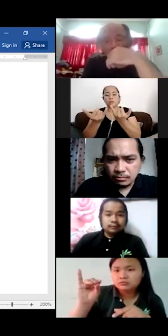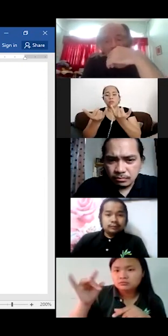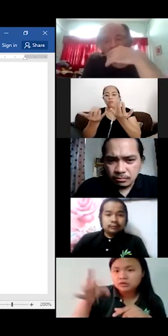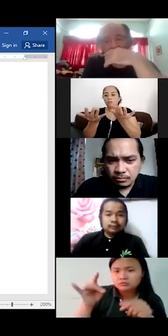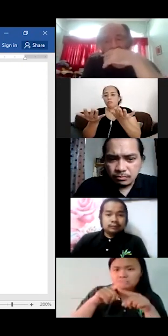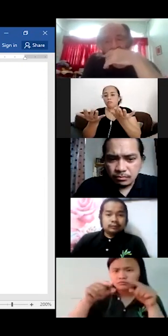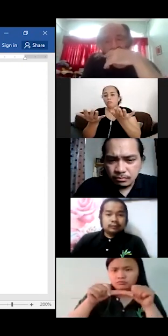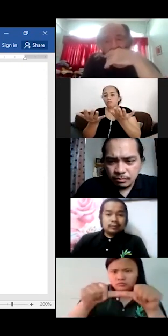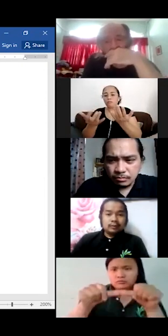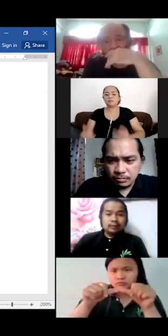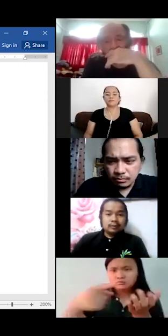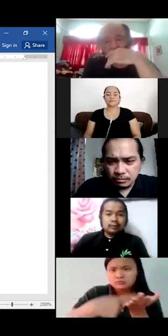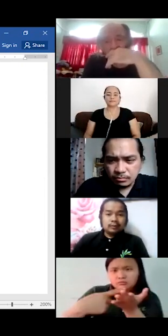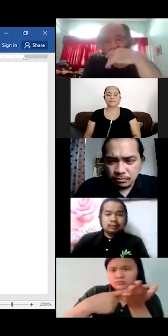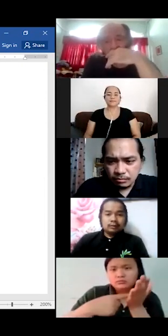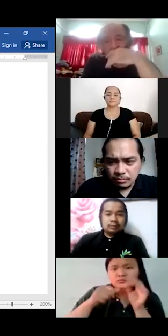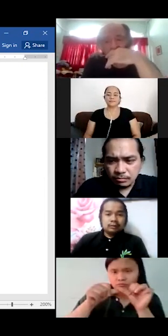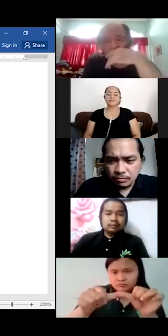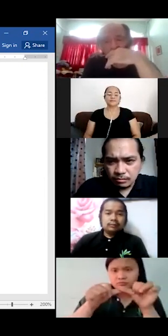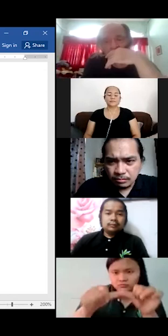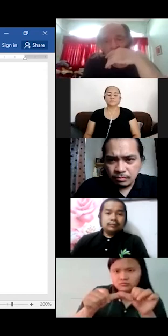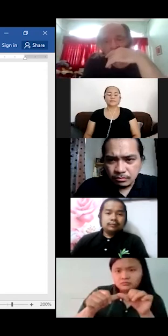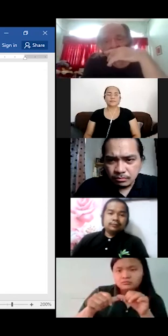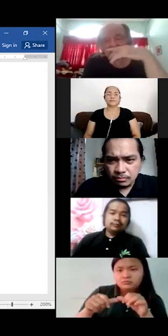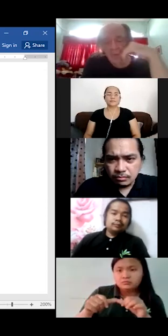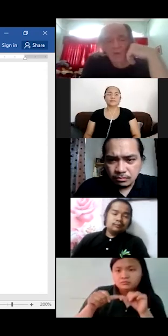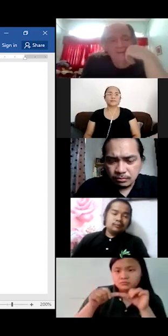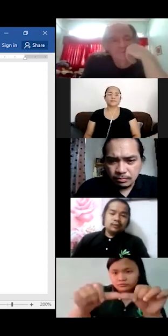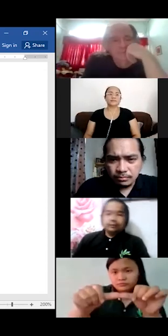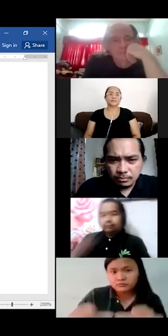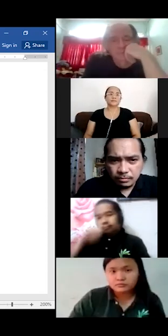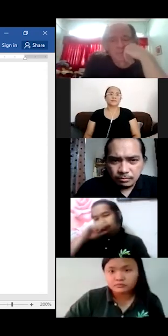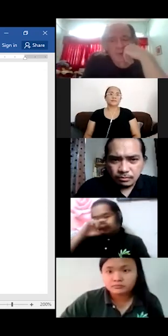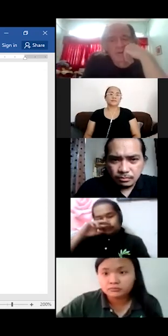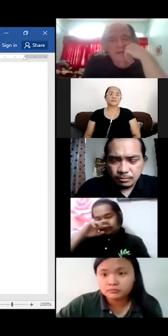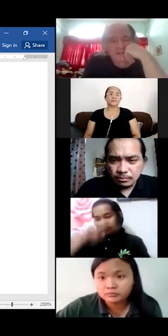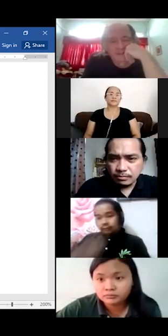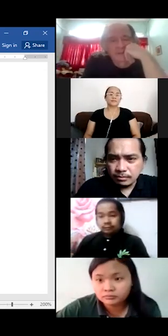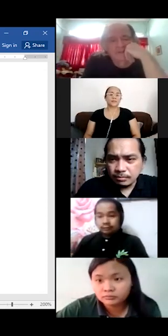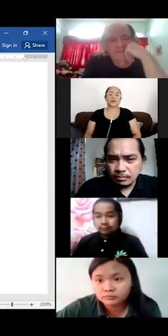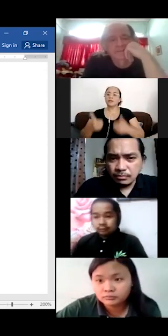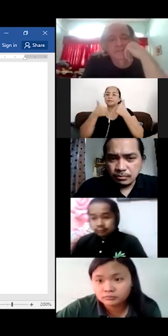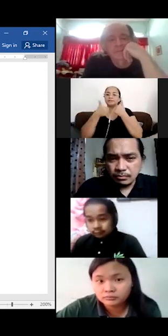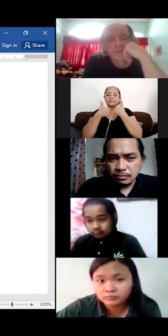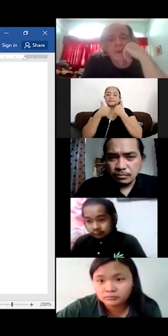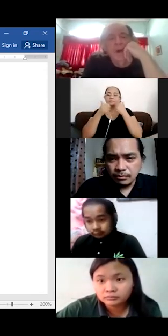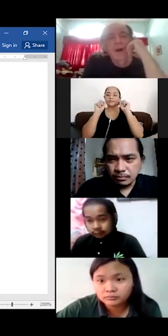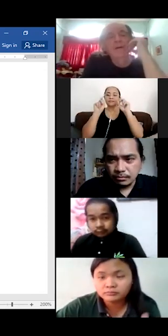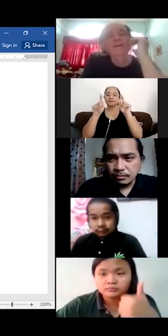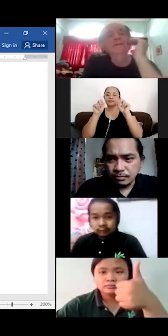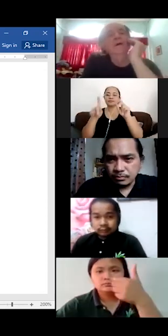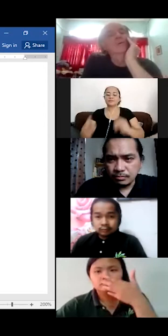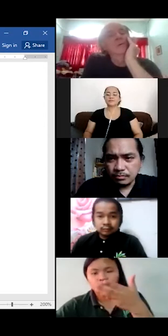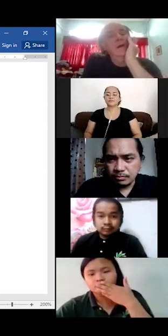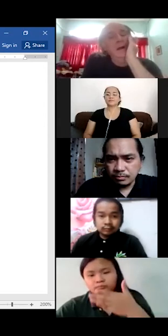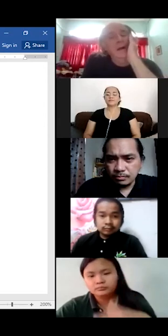It's just Yami though. It's just Yami. The rest of us is still here. We'll just continue. I just wanted to let you know. Okay, okay. All